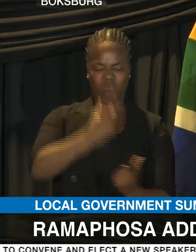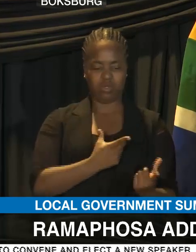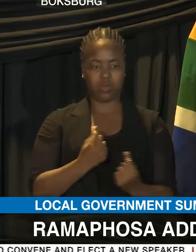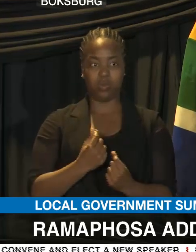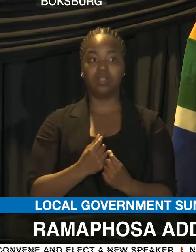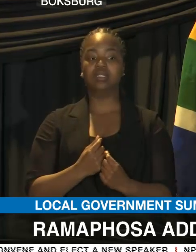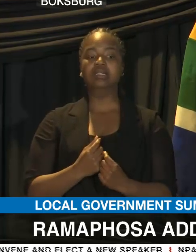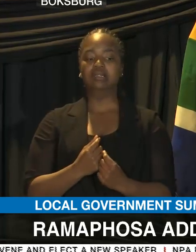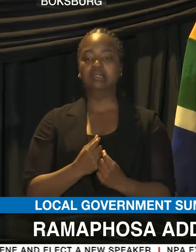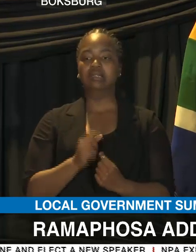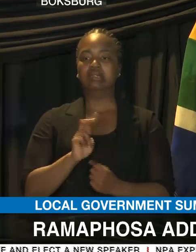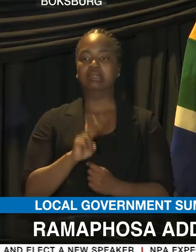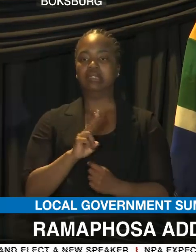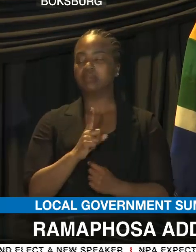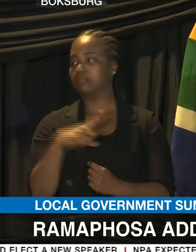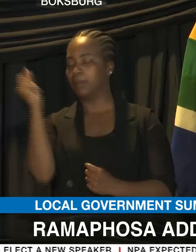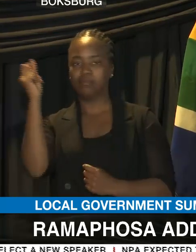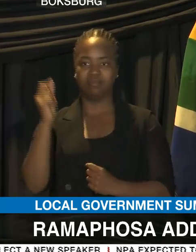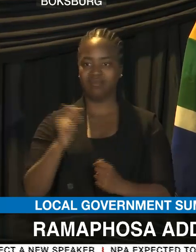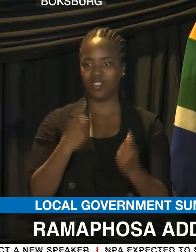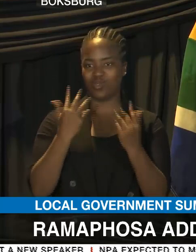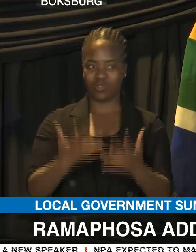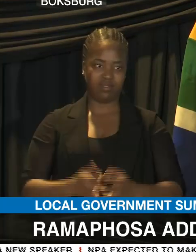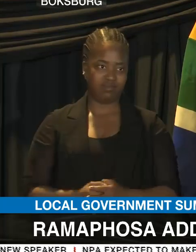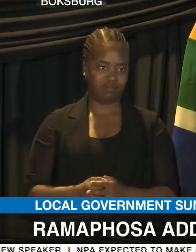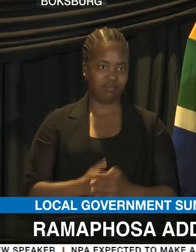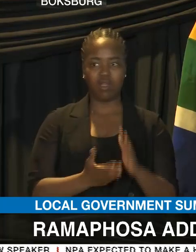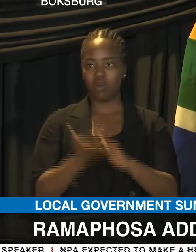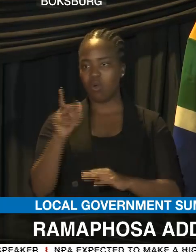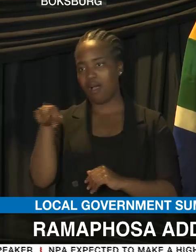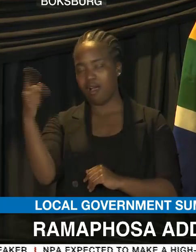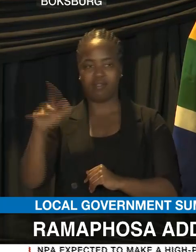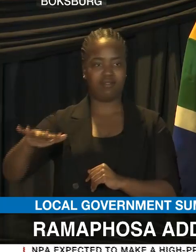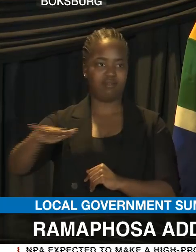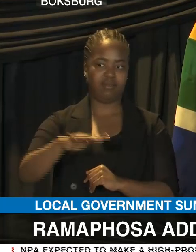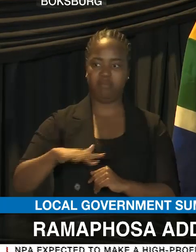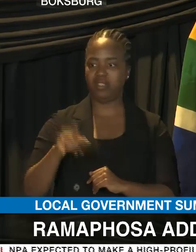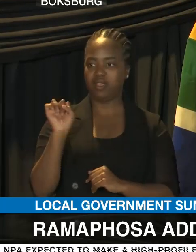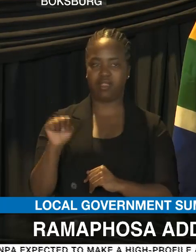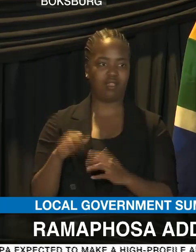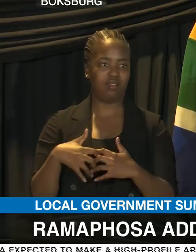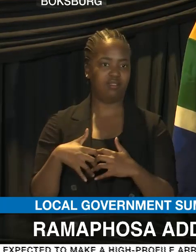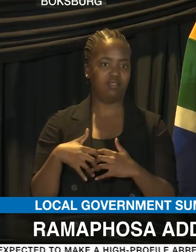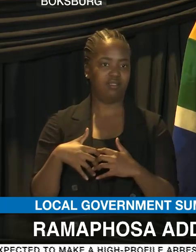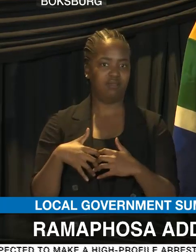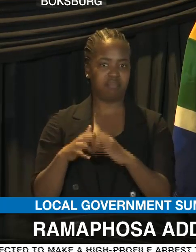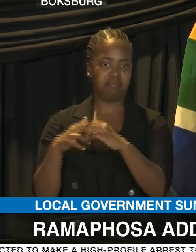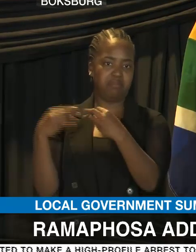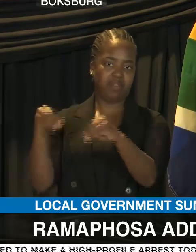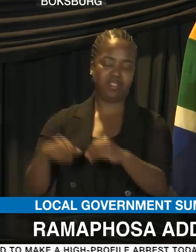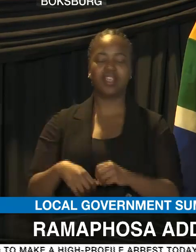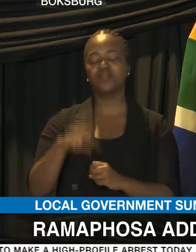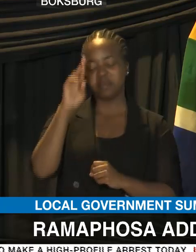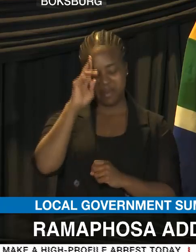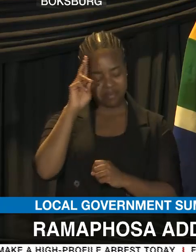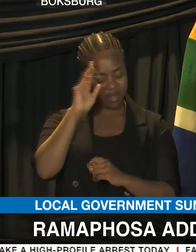make a quick judgment and then move on and go to another place. I remember